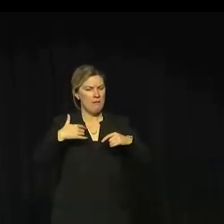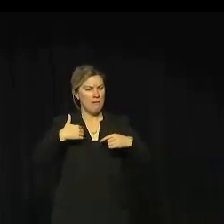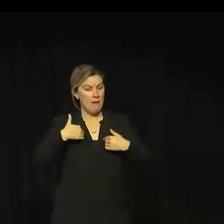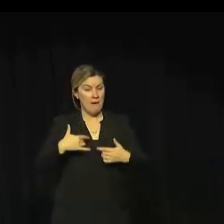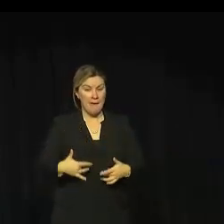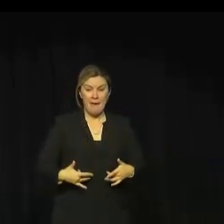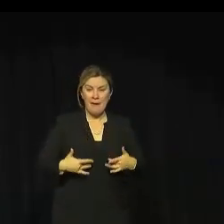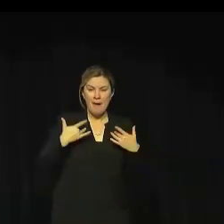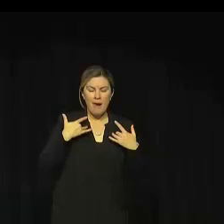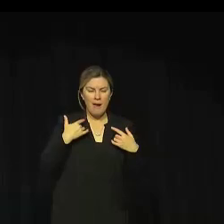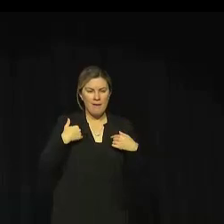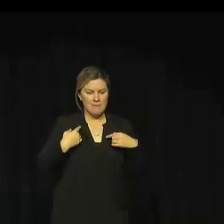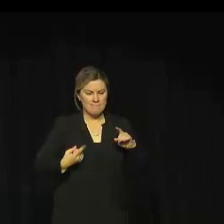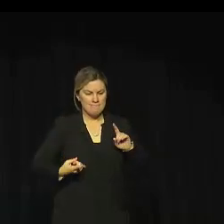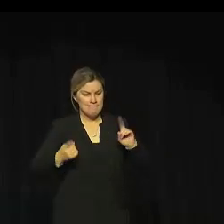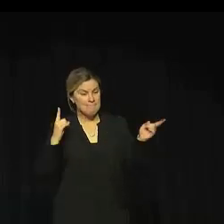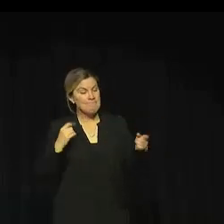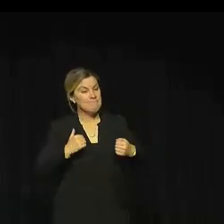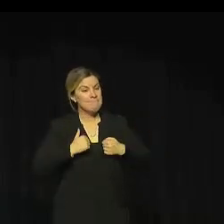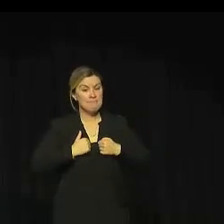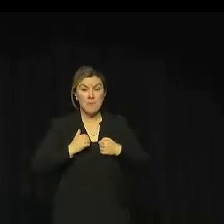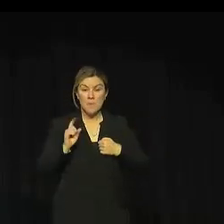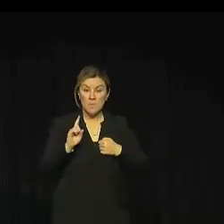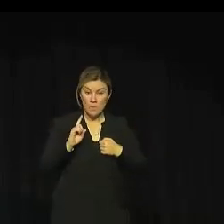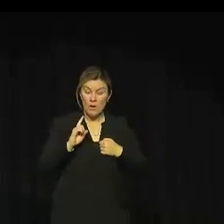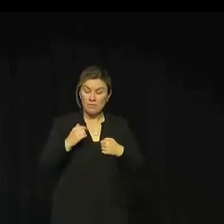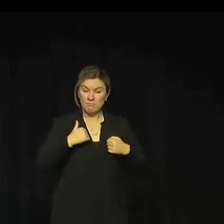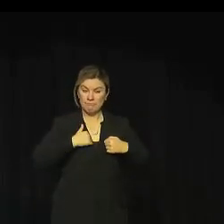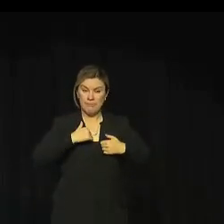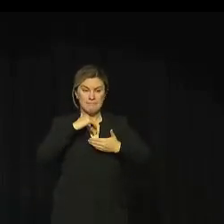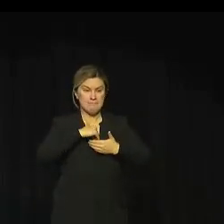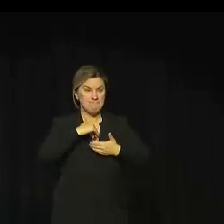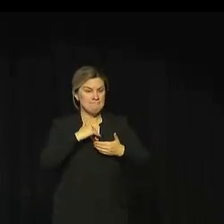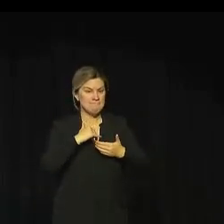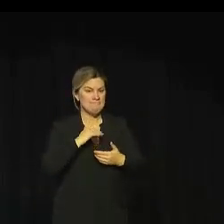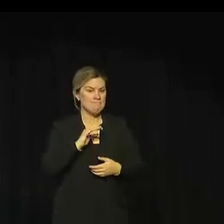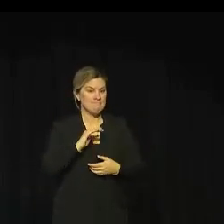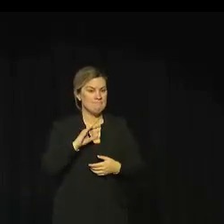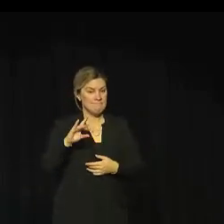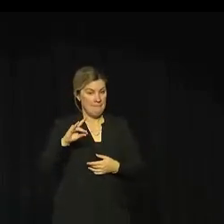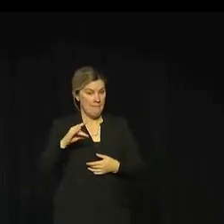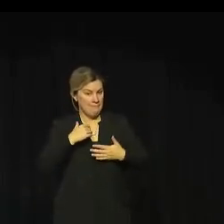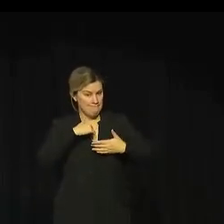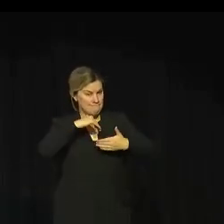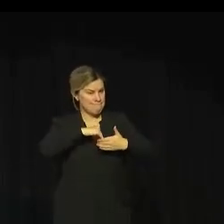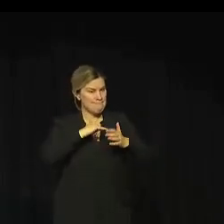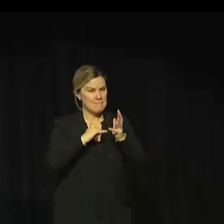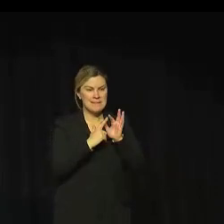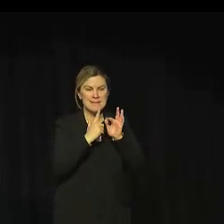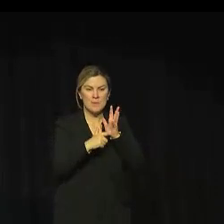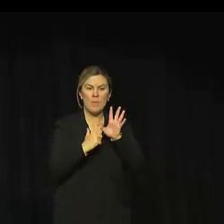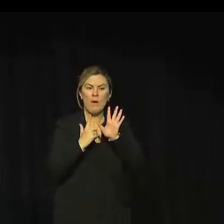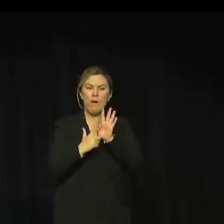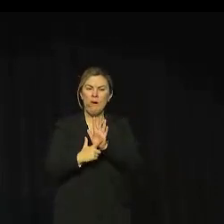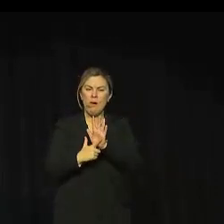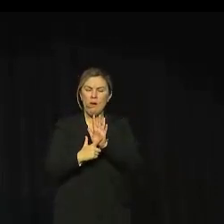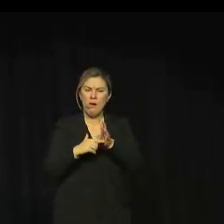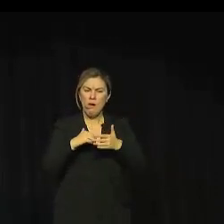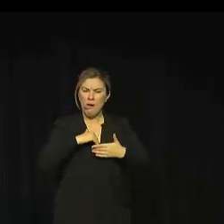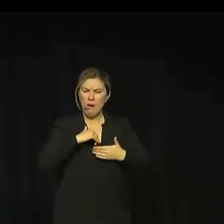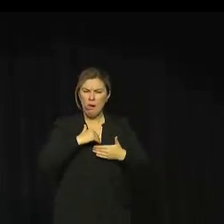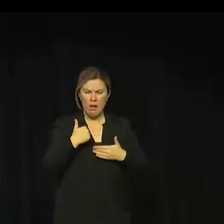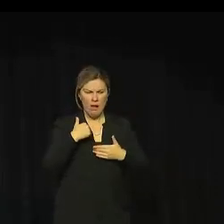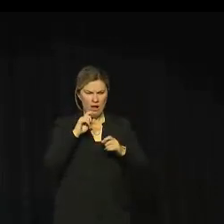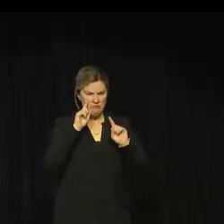I discovered of my sexual orientation, I found that we were not free and